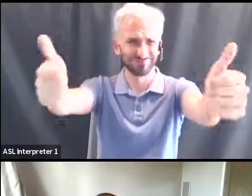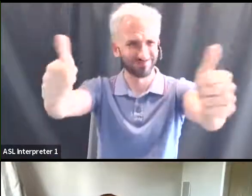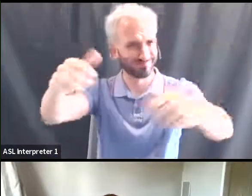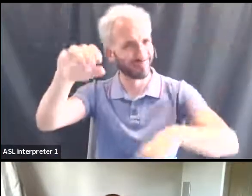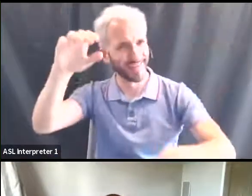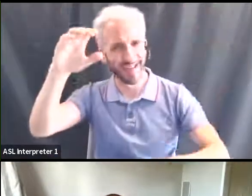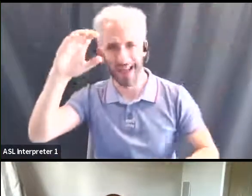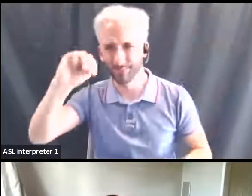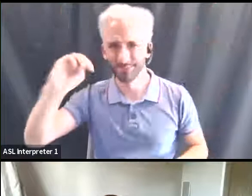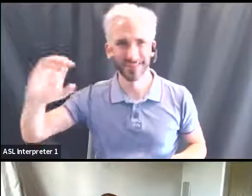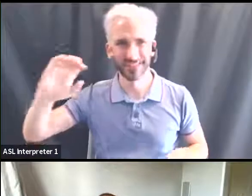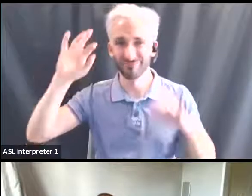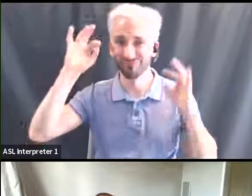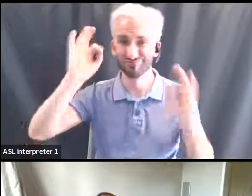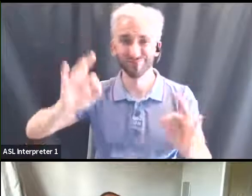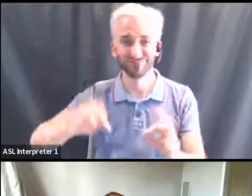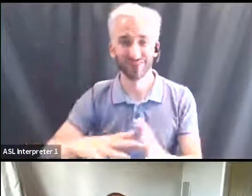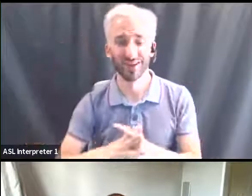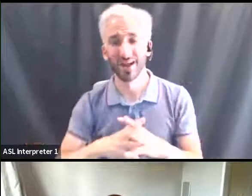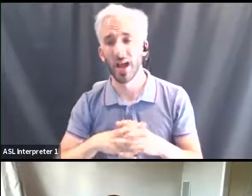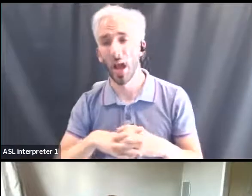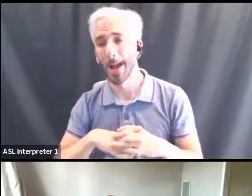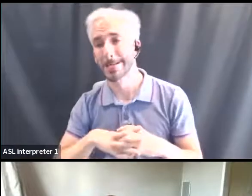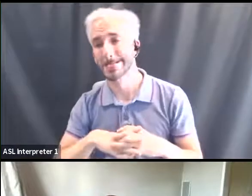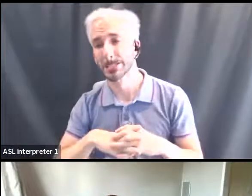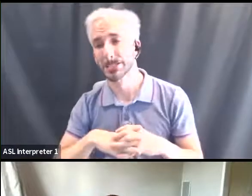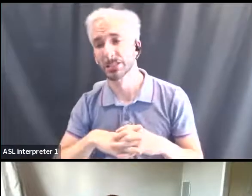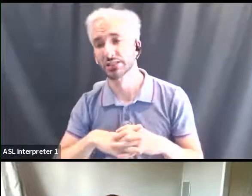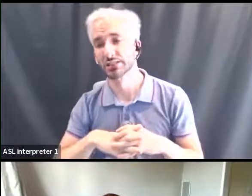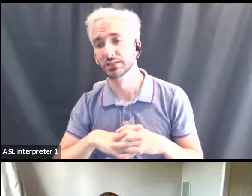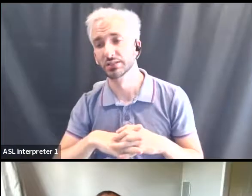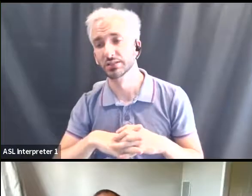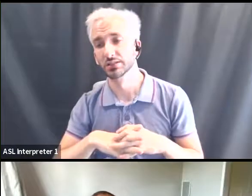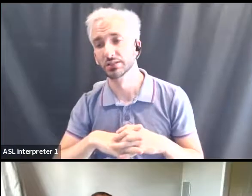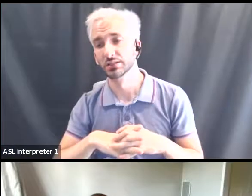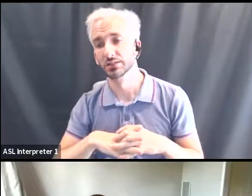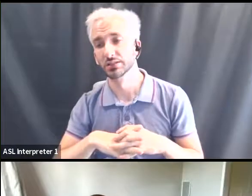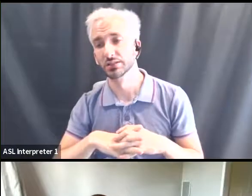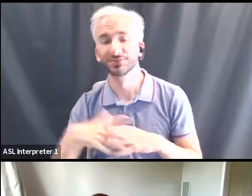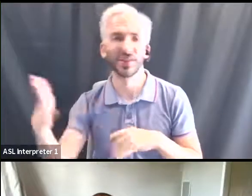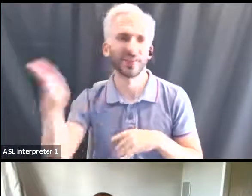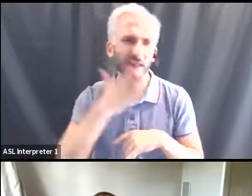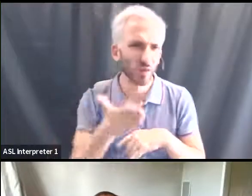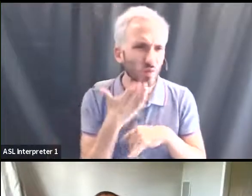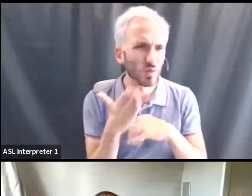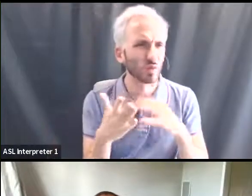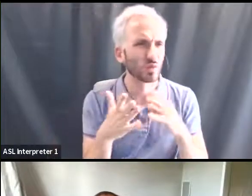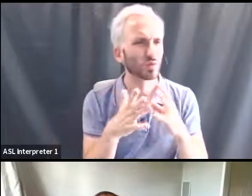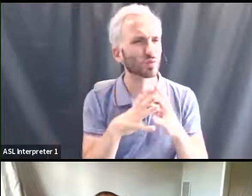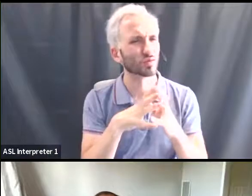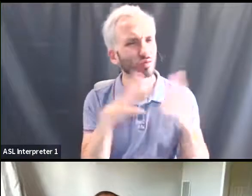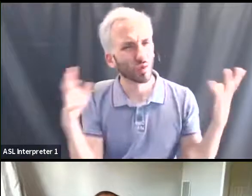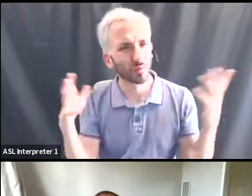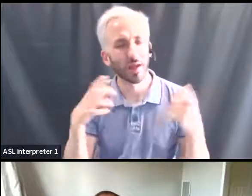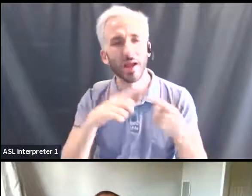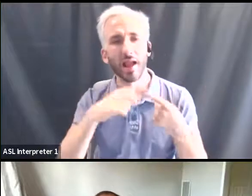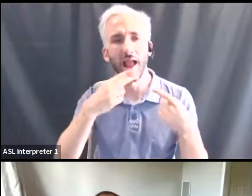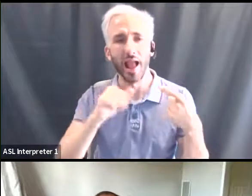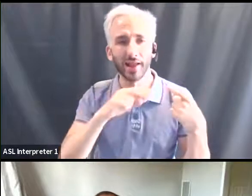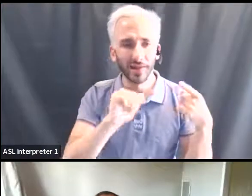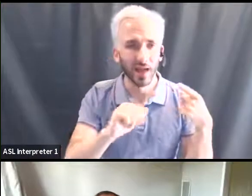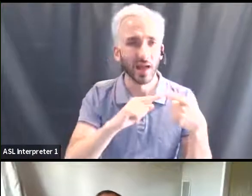And excellent. And thank you so much, Hannah and Pri